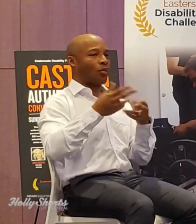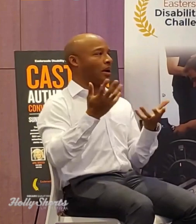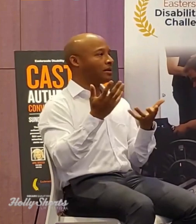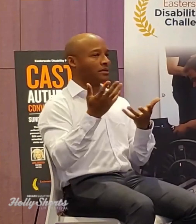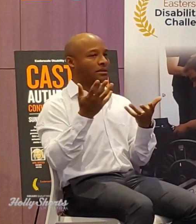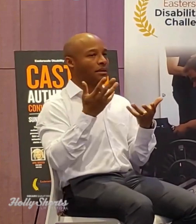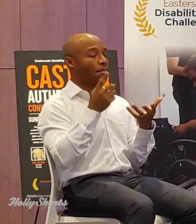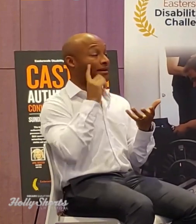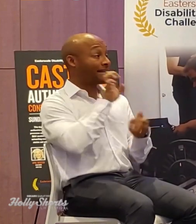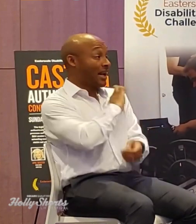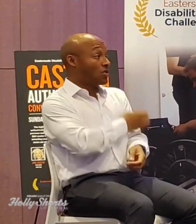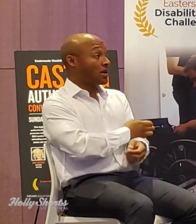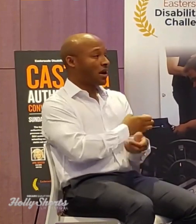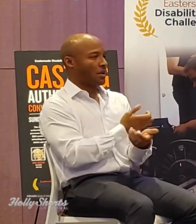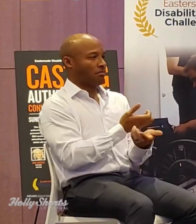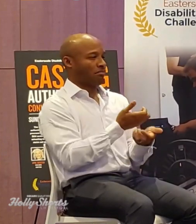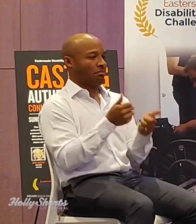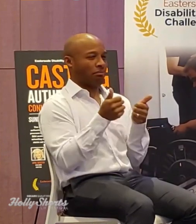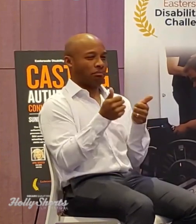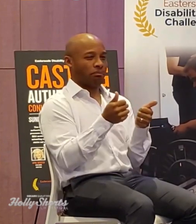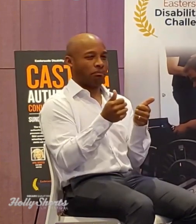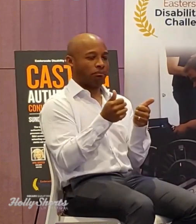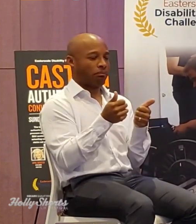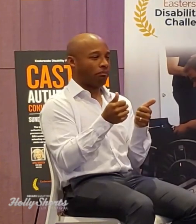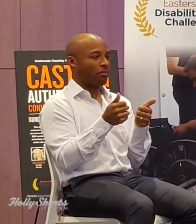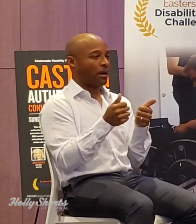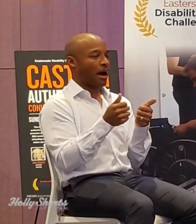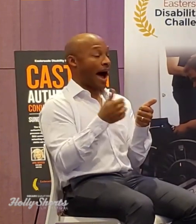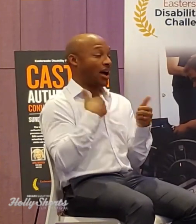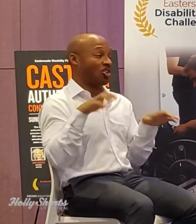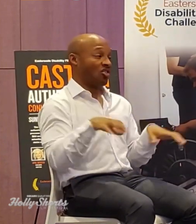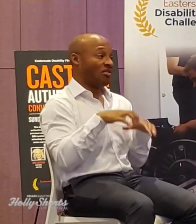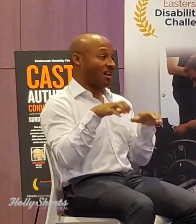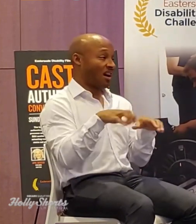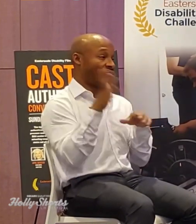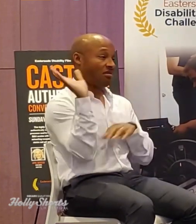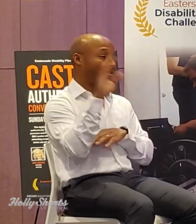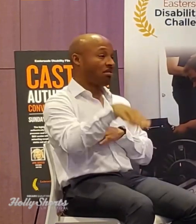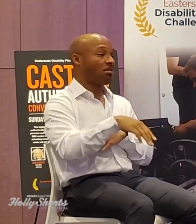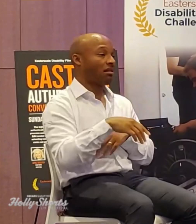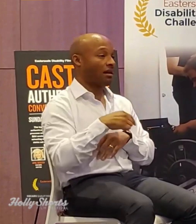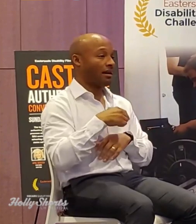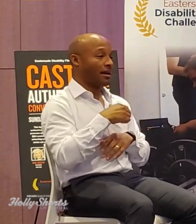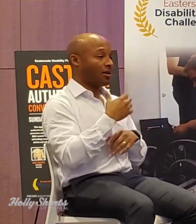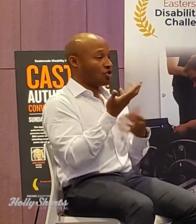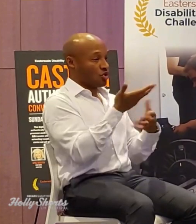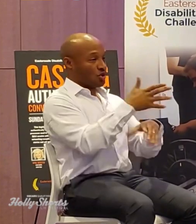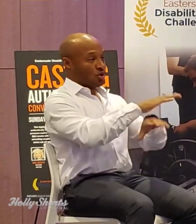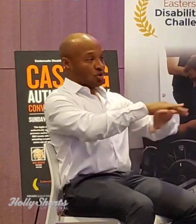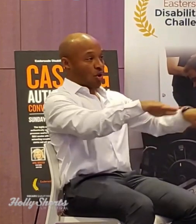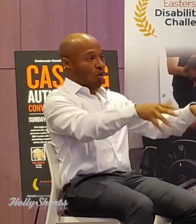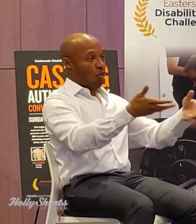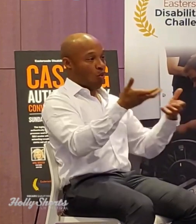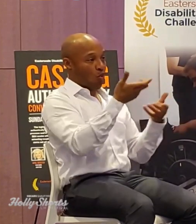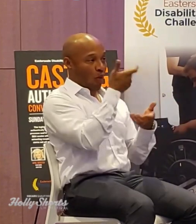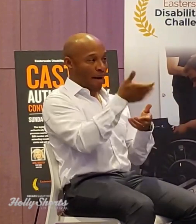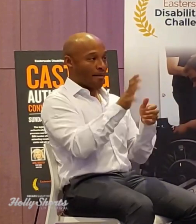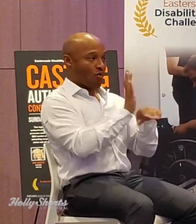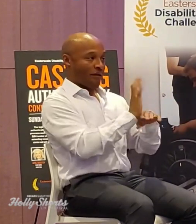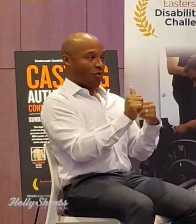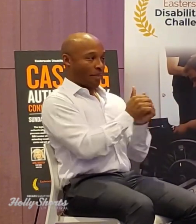this, I do this all the time, because I'm a horrible person to watch a movie or television with, because all I do is I'm on my IMDb or everything